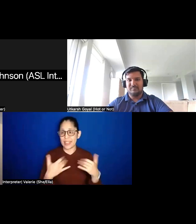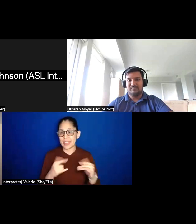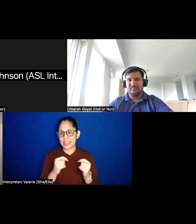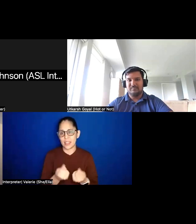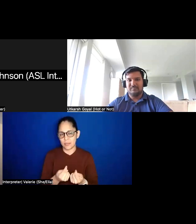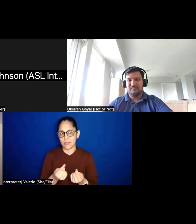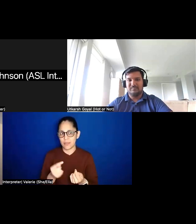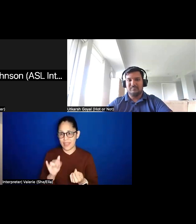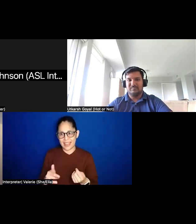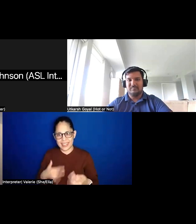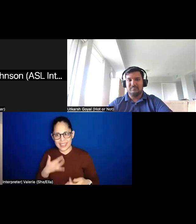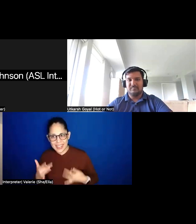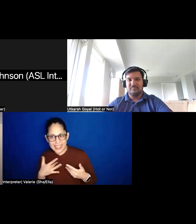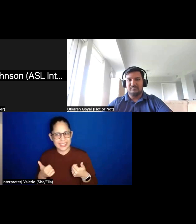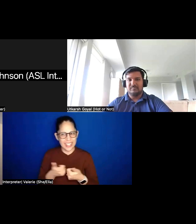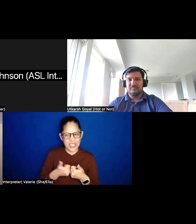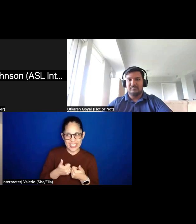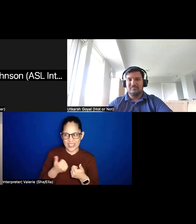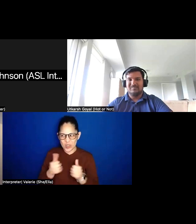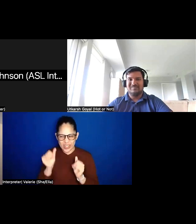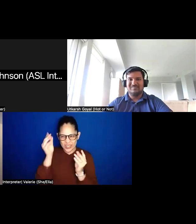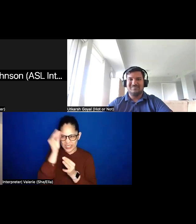and exciting to think about. All right, Utkarsh,